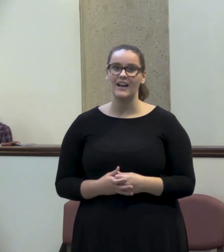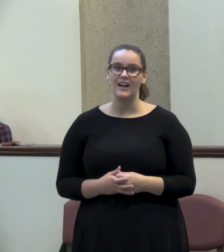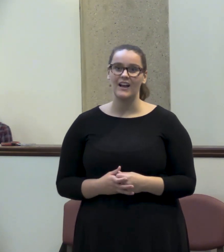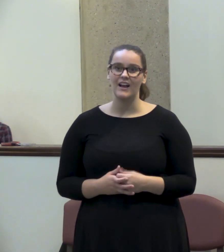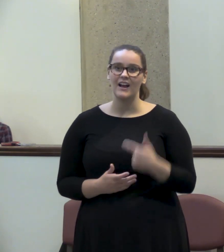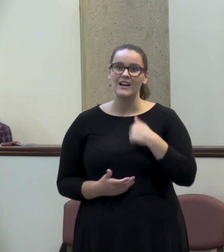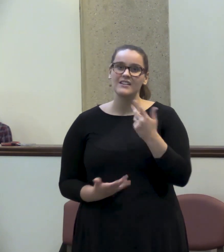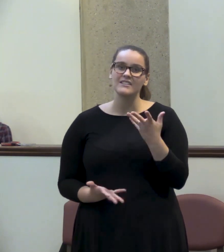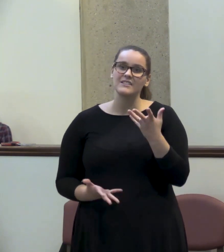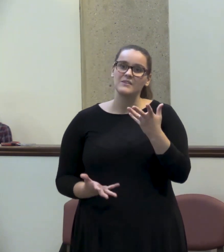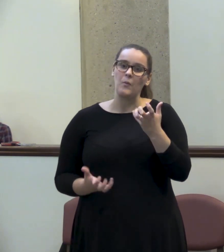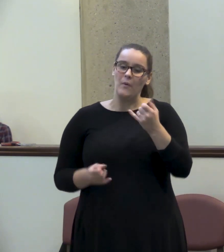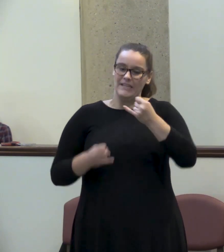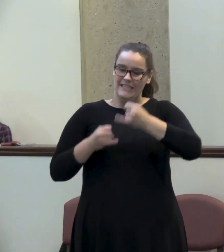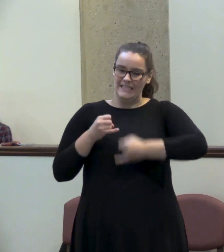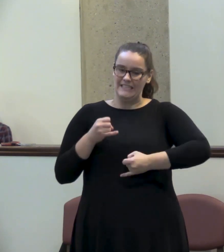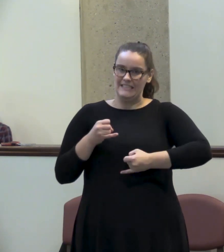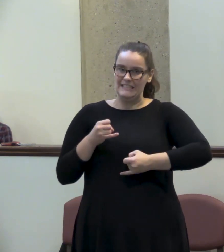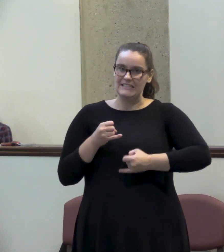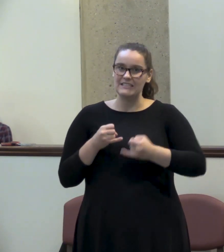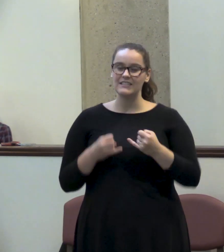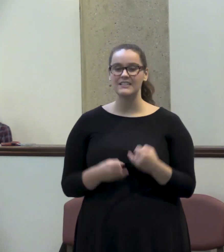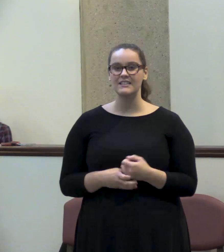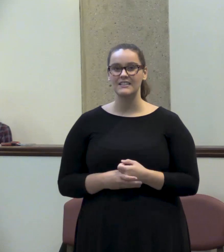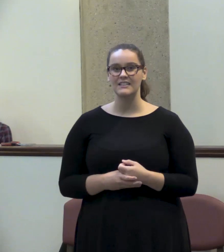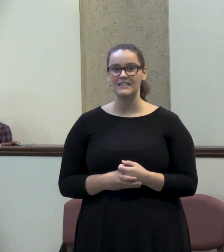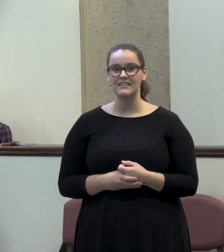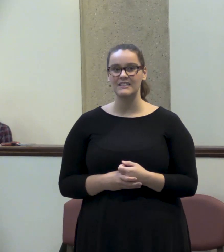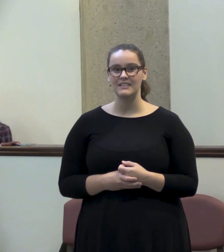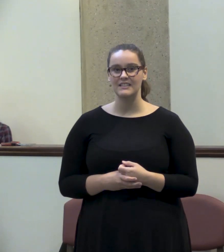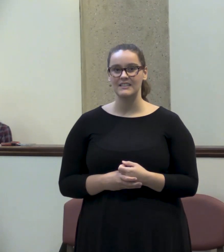So I guess I just want to end by